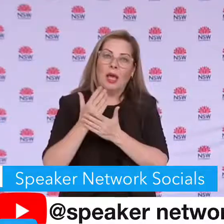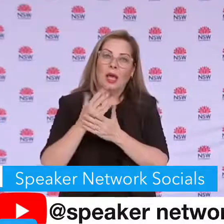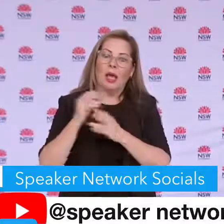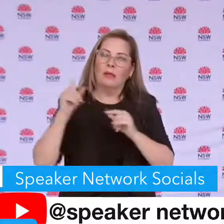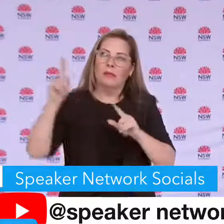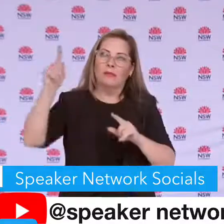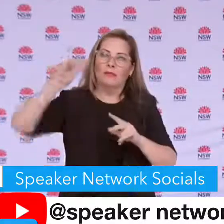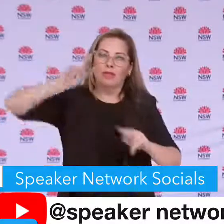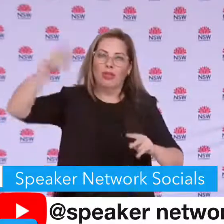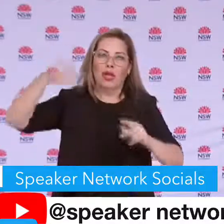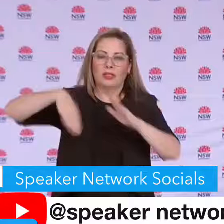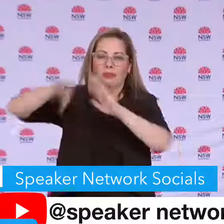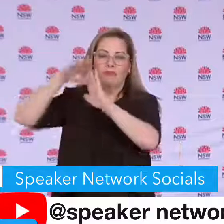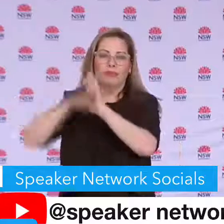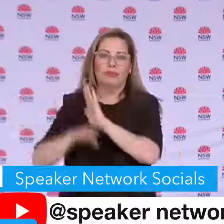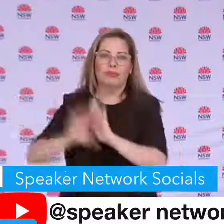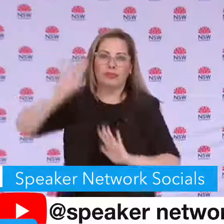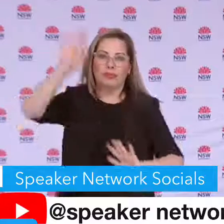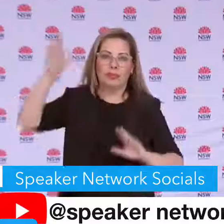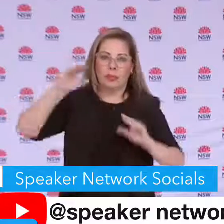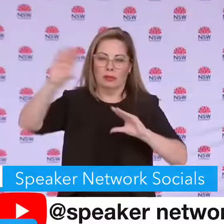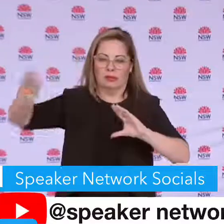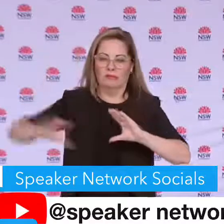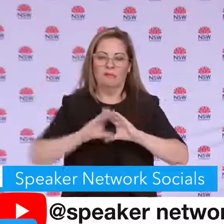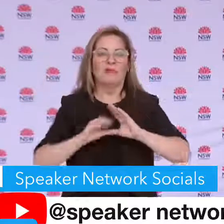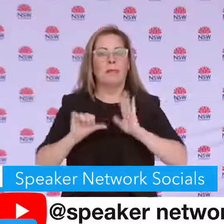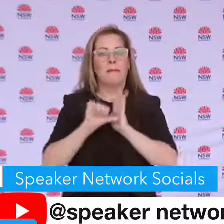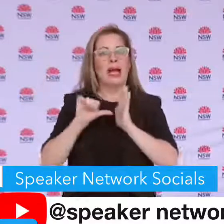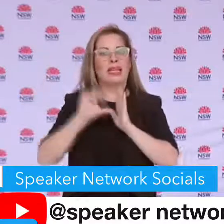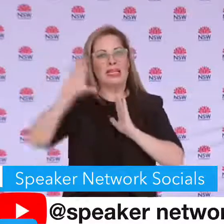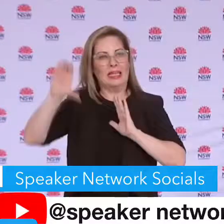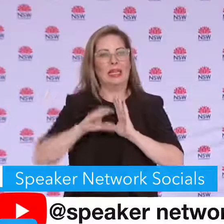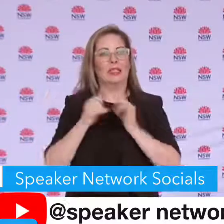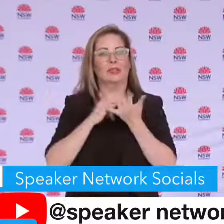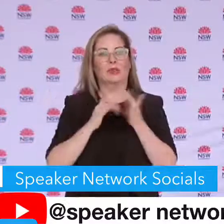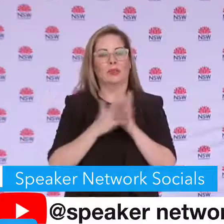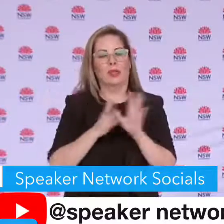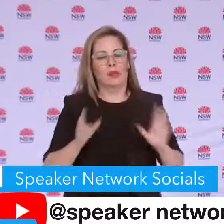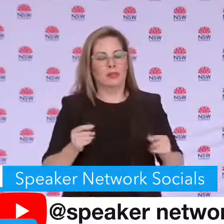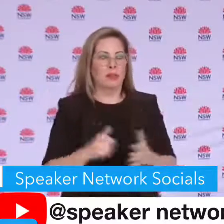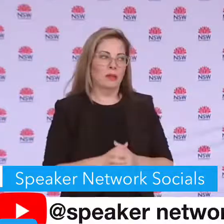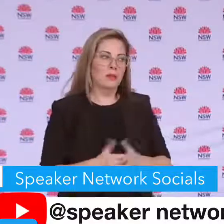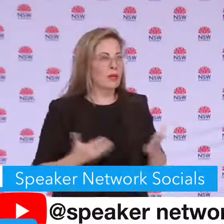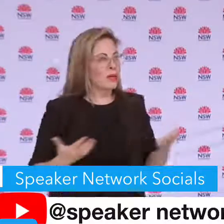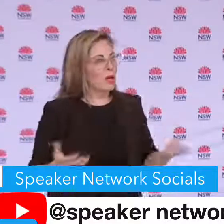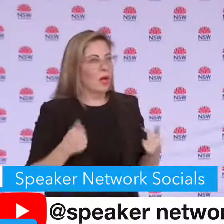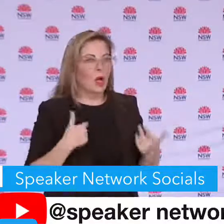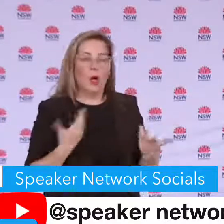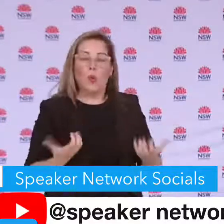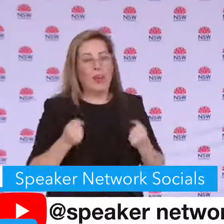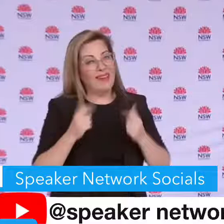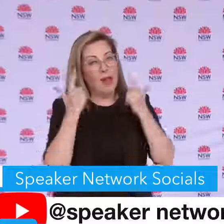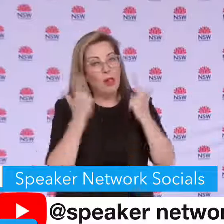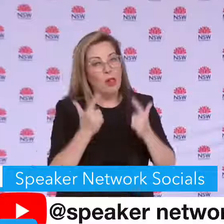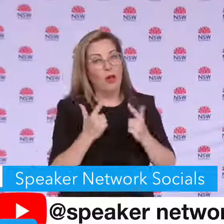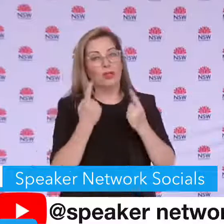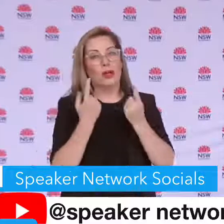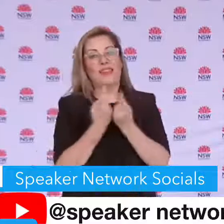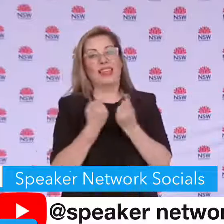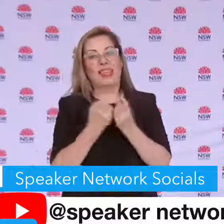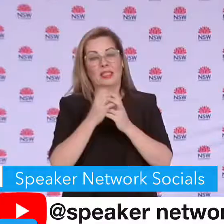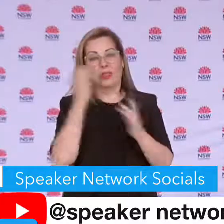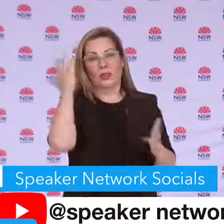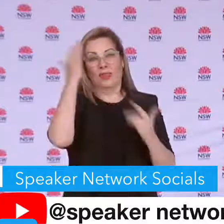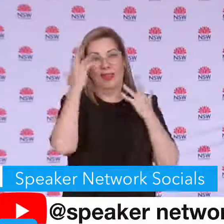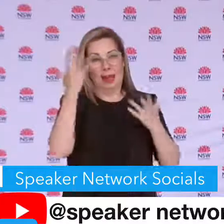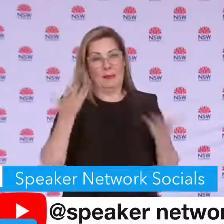the moment, with all due respect, there are greater priorities we have to worry about. But I do say this. Overnight in New South Wales, we had 10 people in